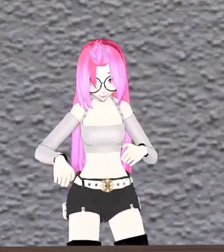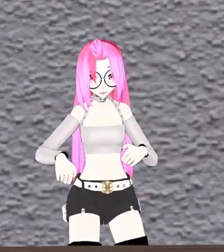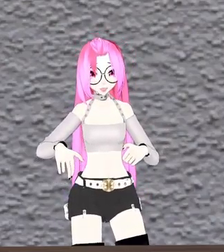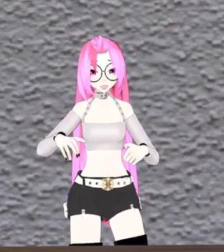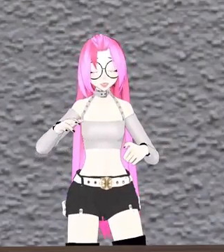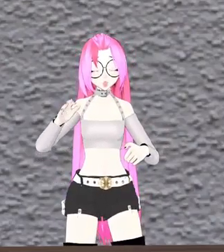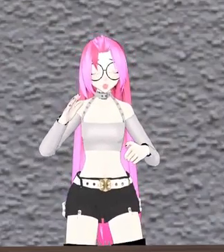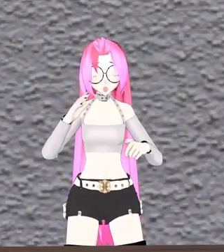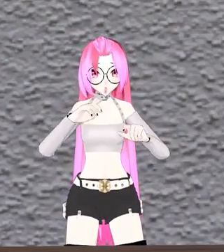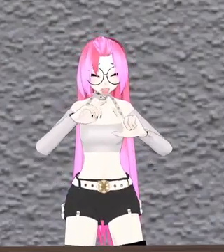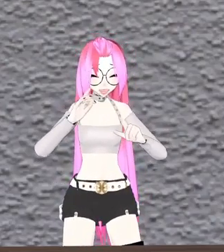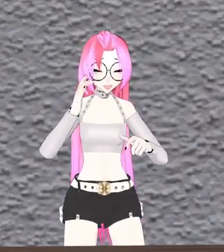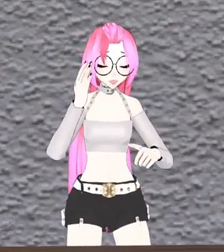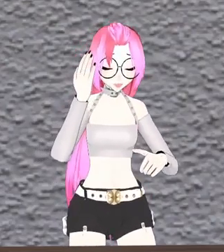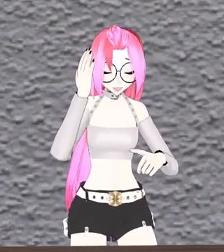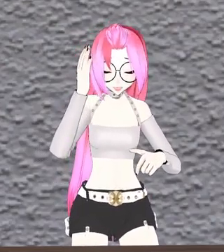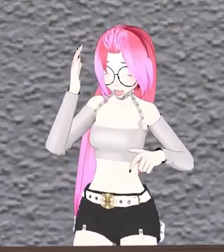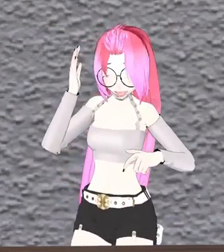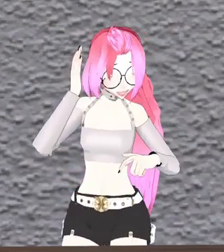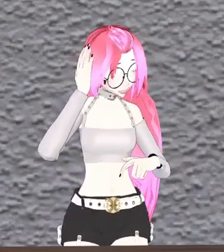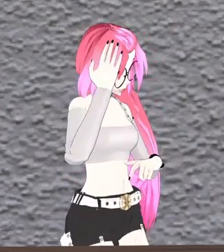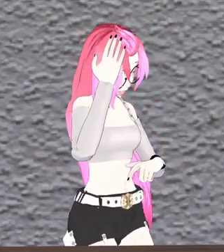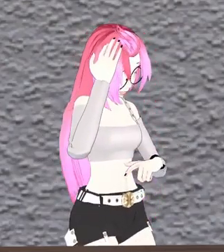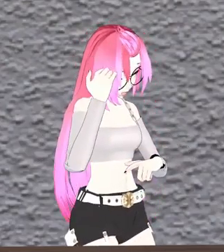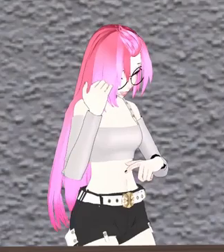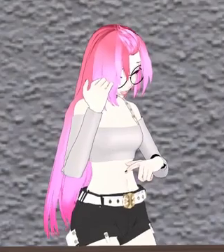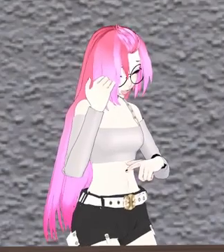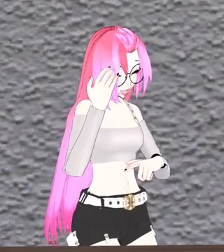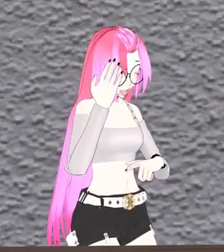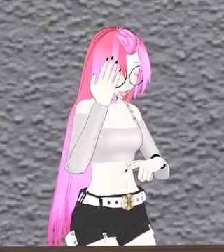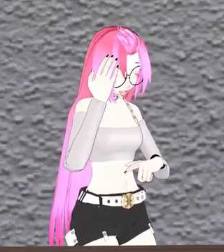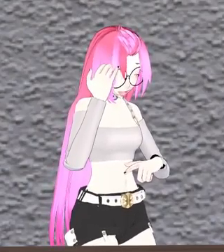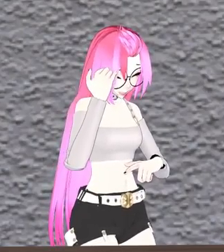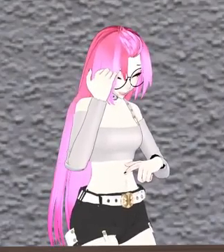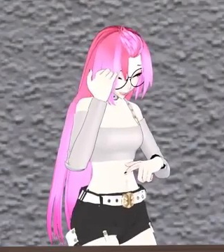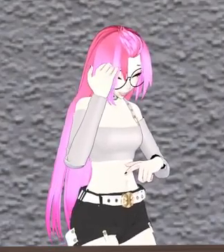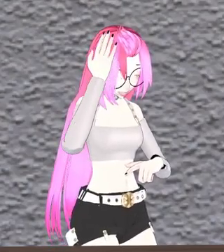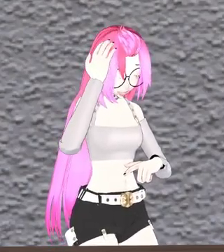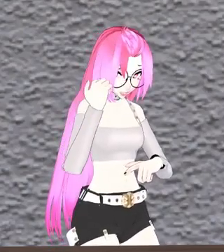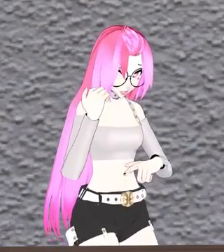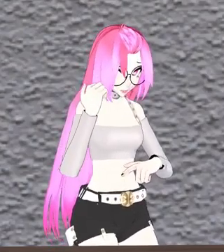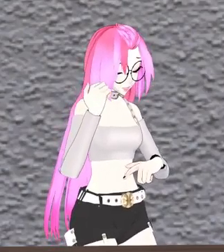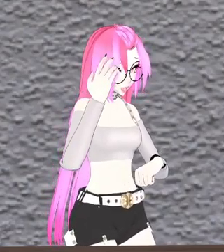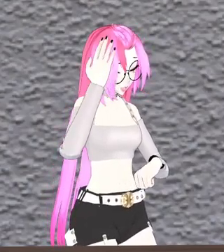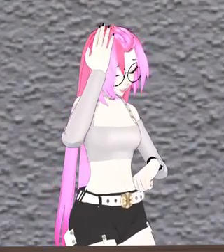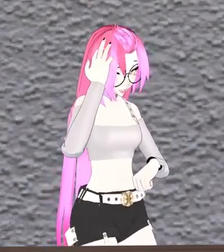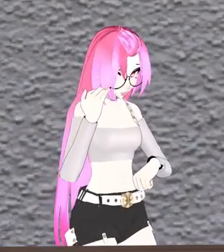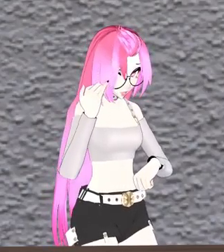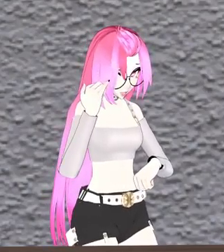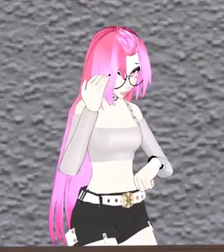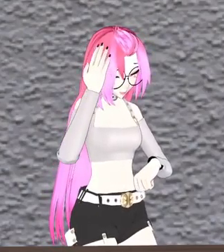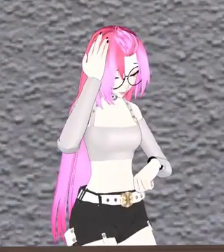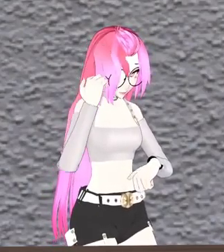When. Next is why. When. So you could do it with a thumbs up like this. Why?